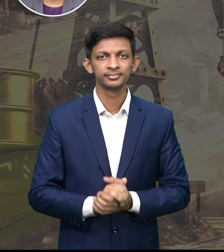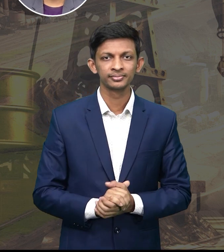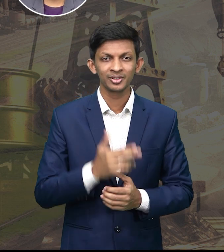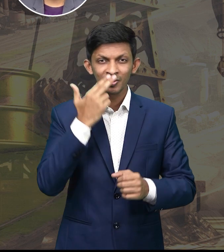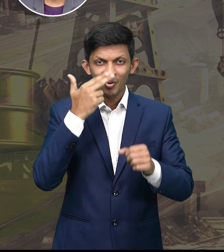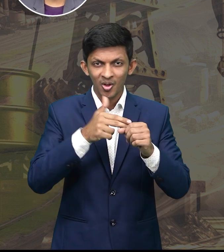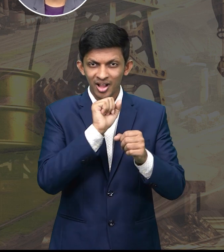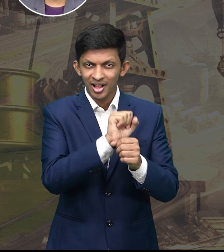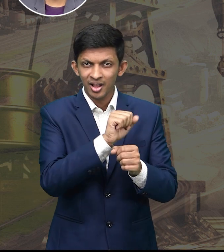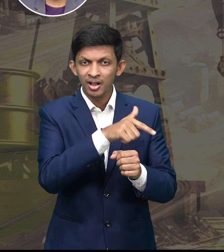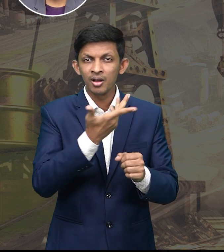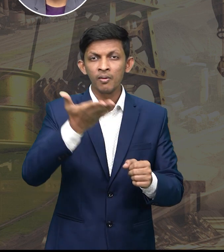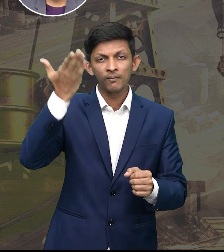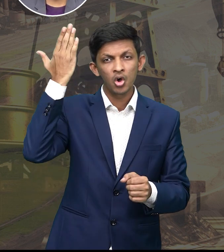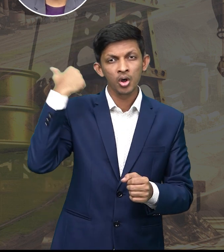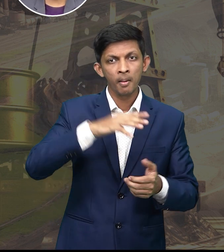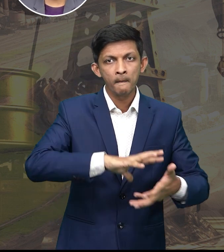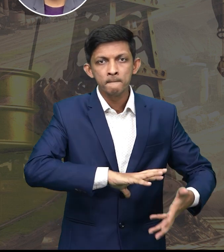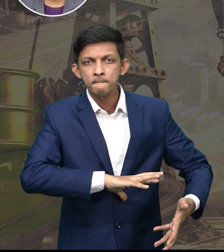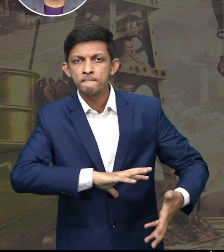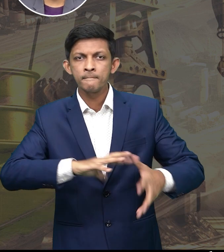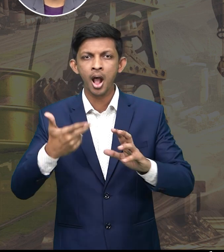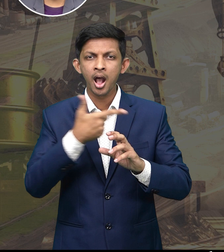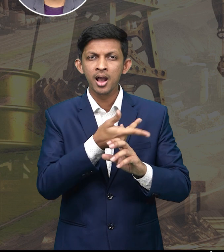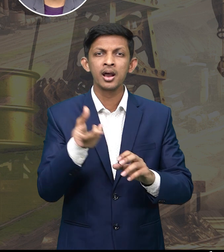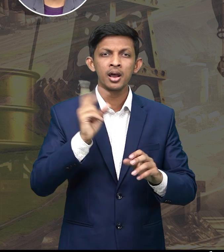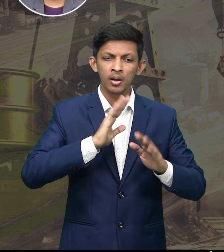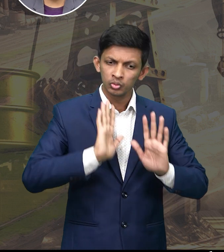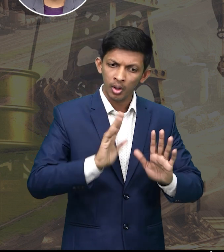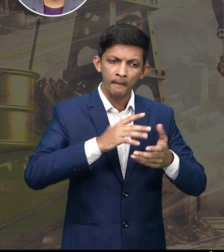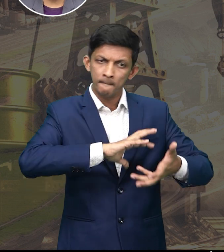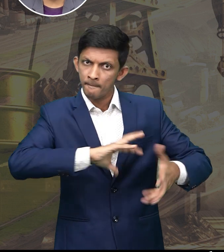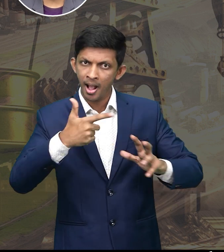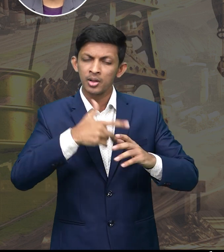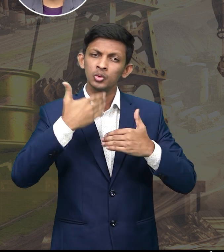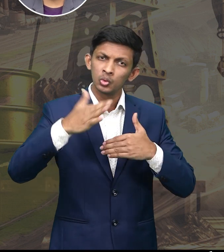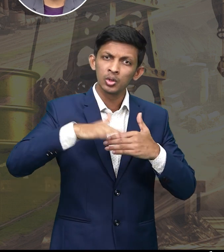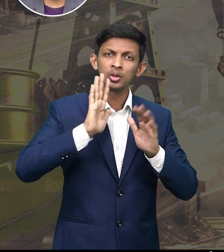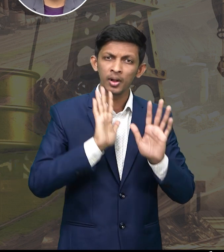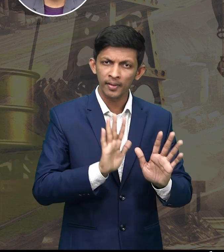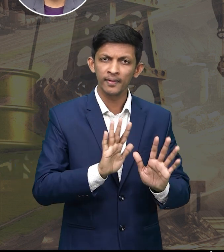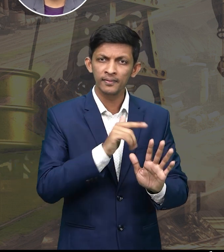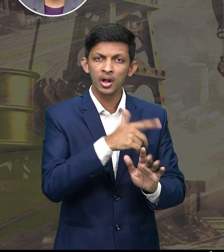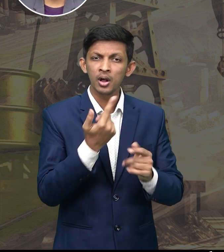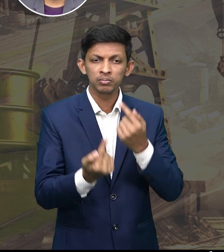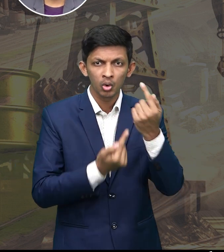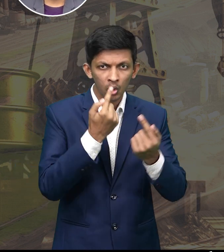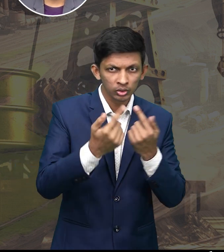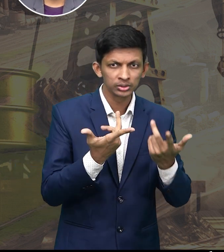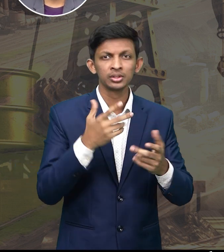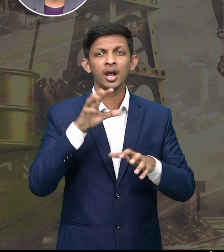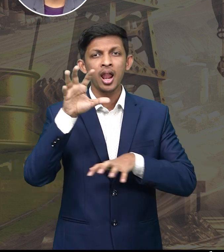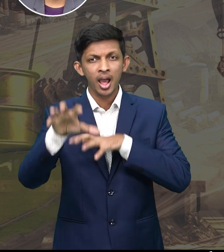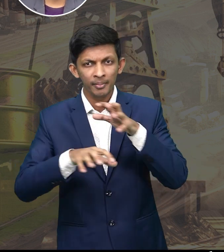Fossil fuels were produced from the remains of ancient plants and animals.